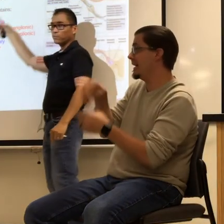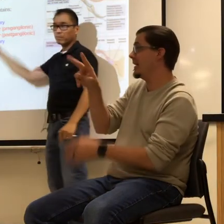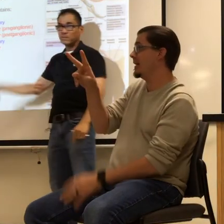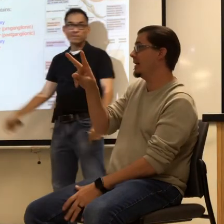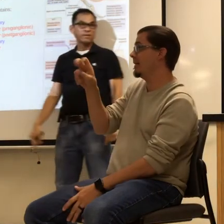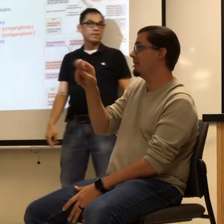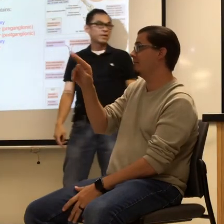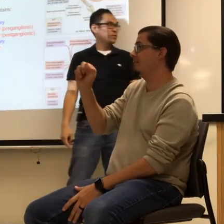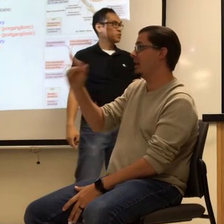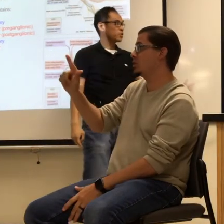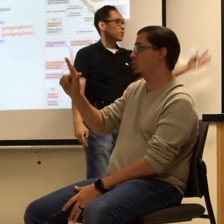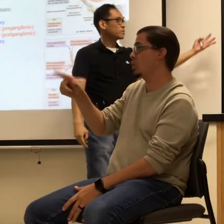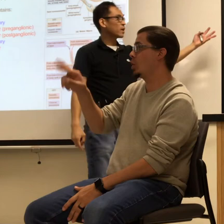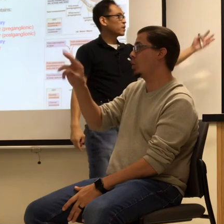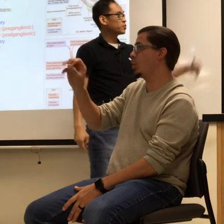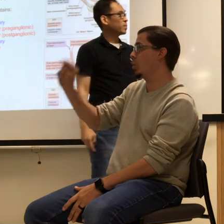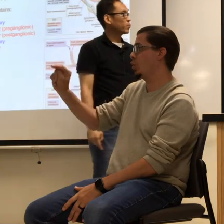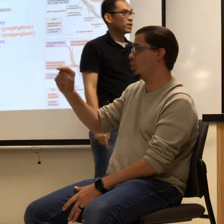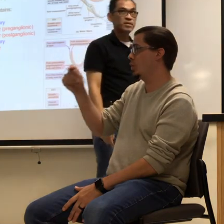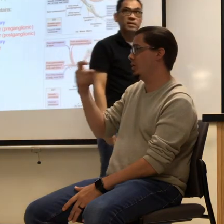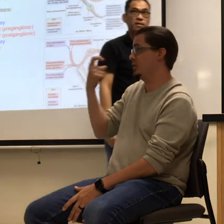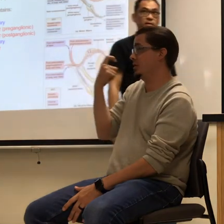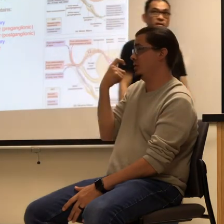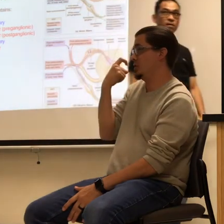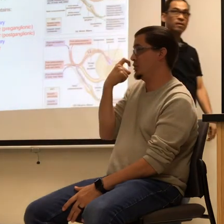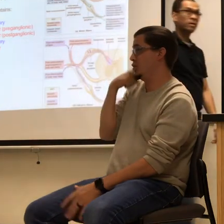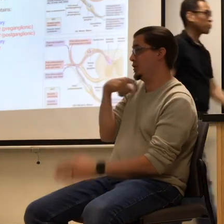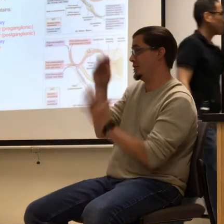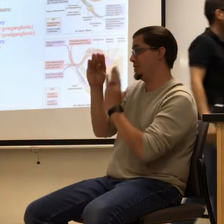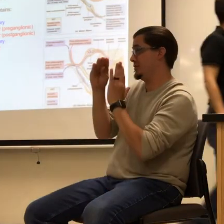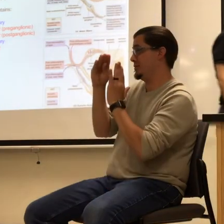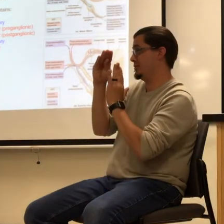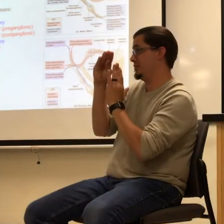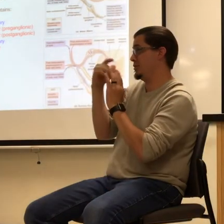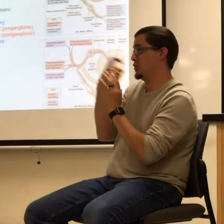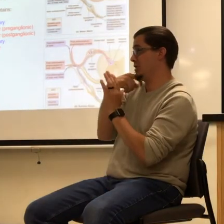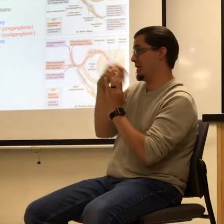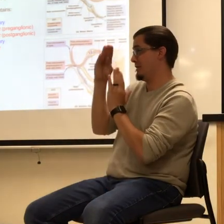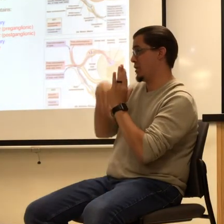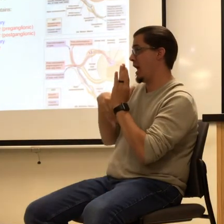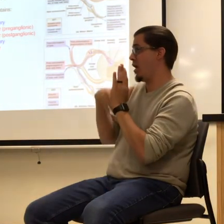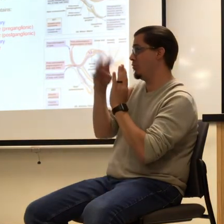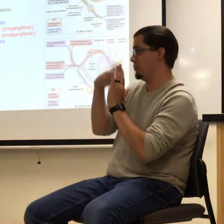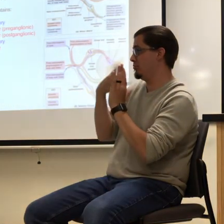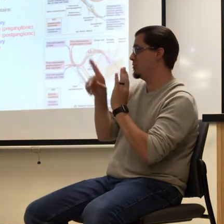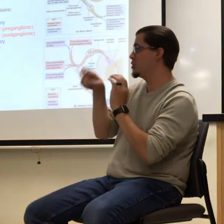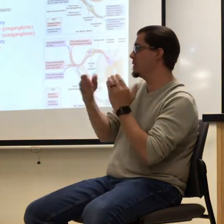ventral root. You just took notes on it, it should be pretty easy. It's right there.